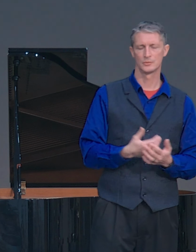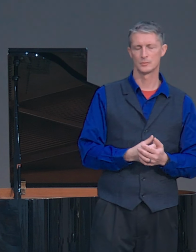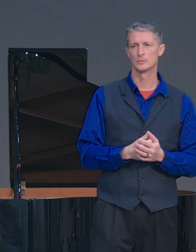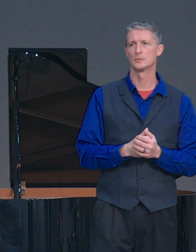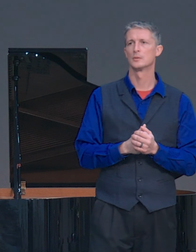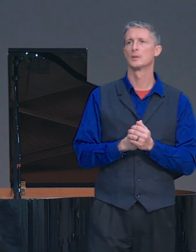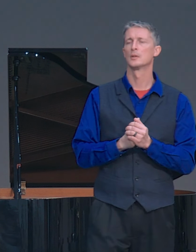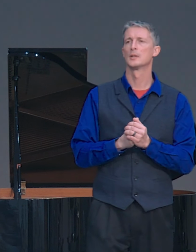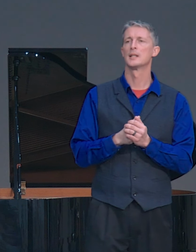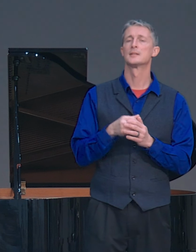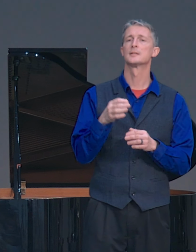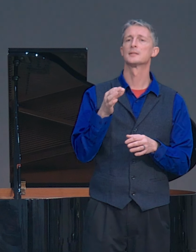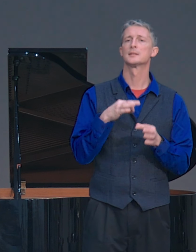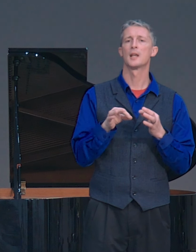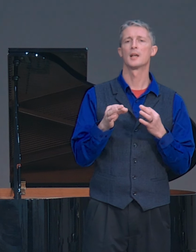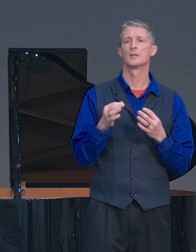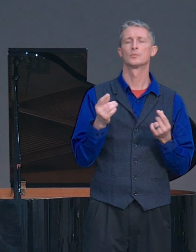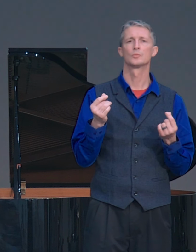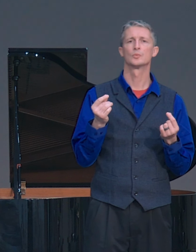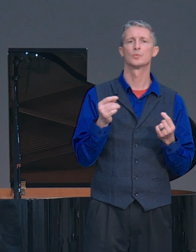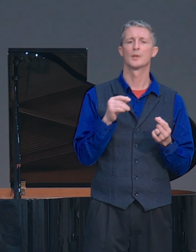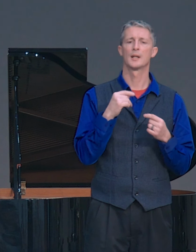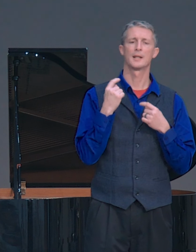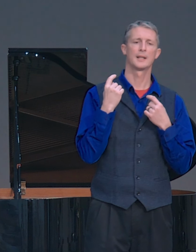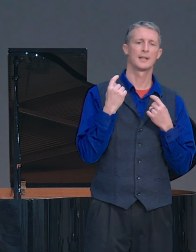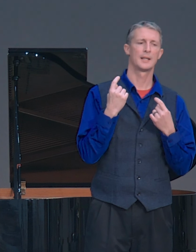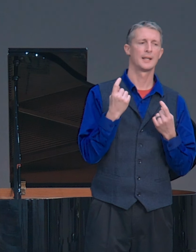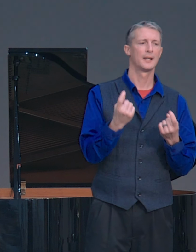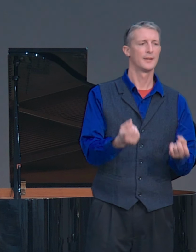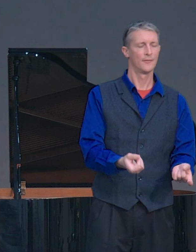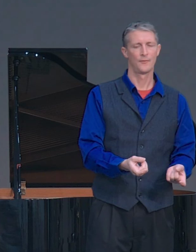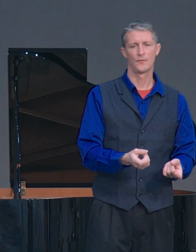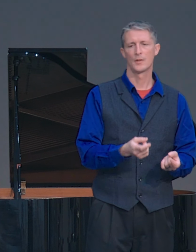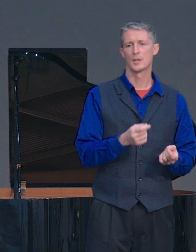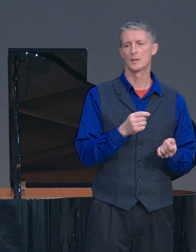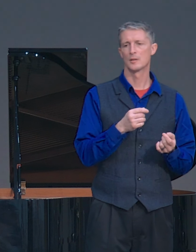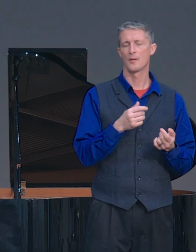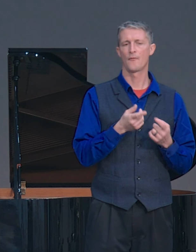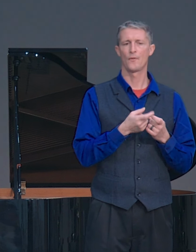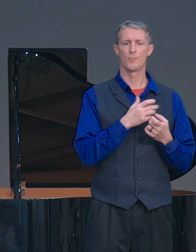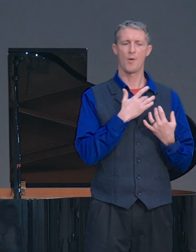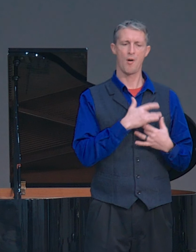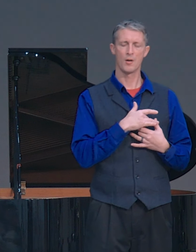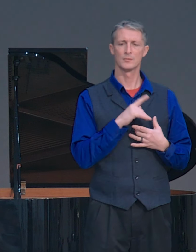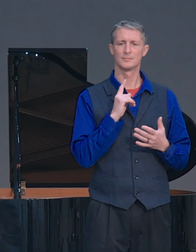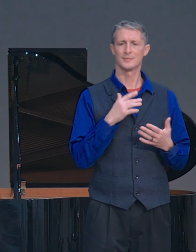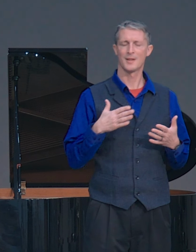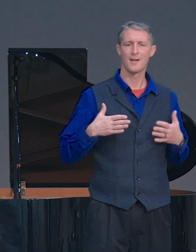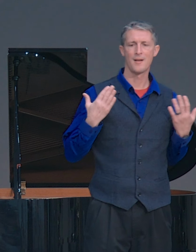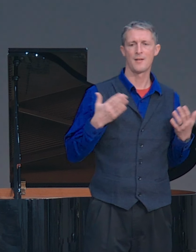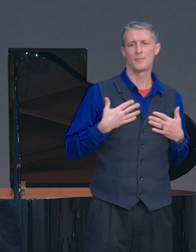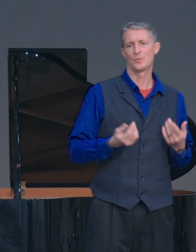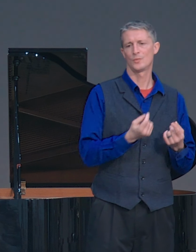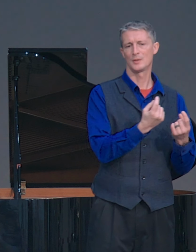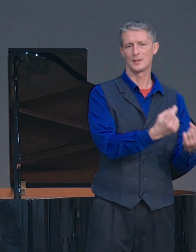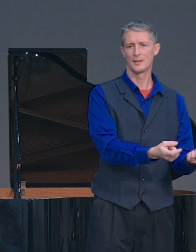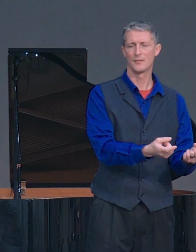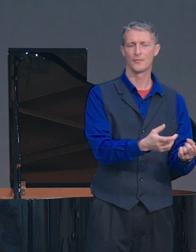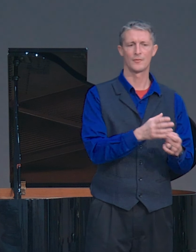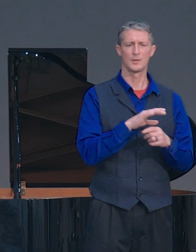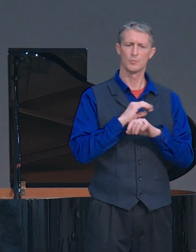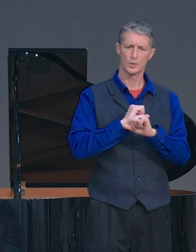give cheerfully as an act of service or worship to God. Protect your heart. If others remark on